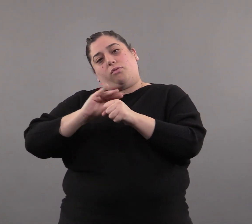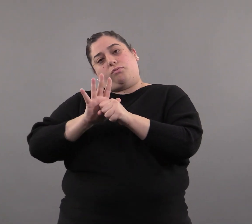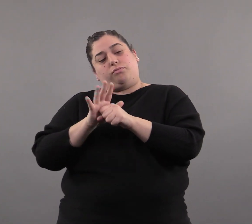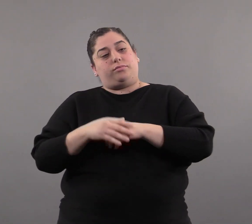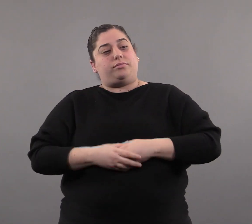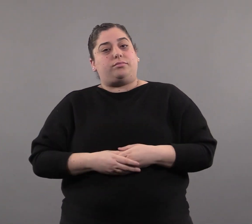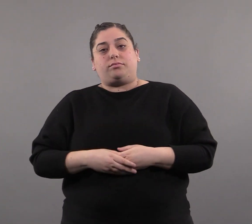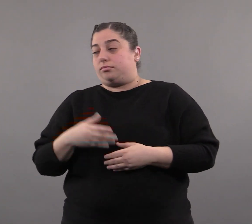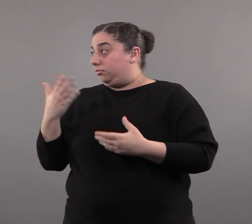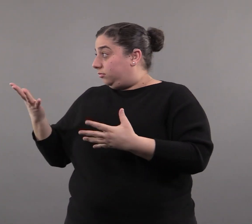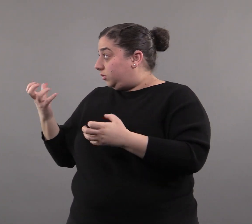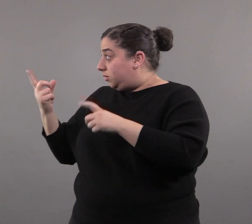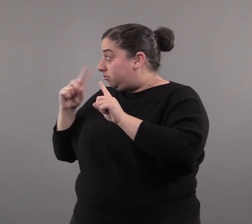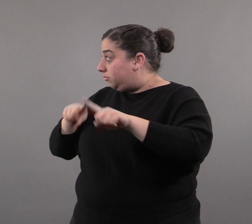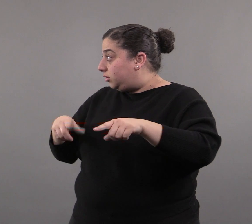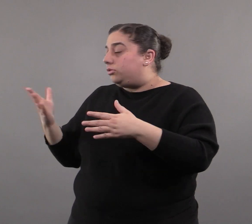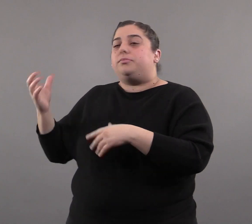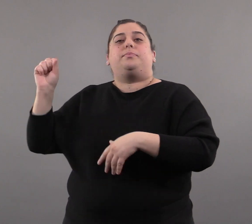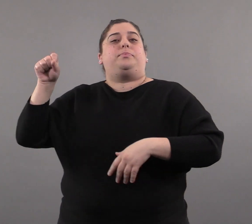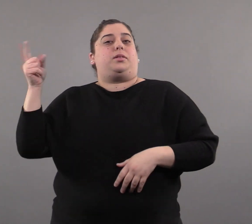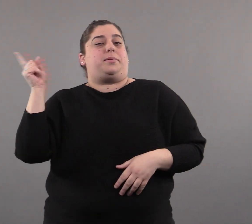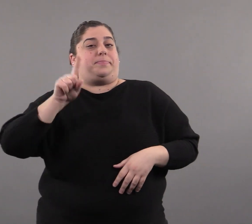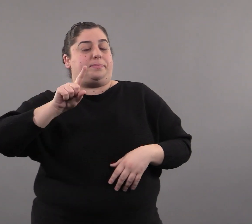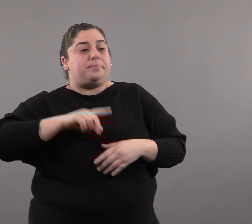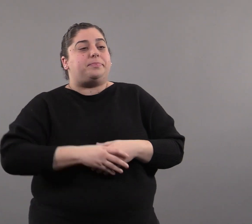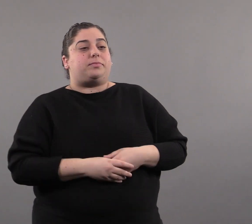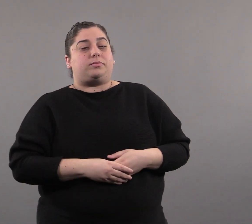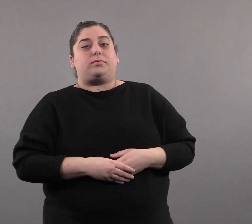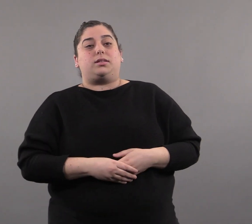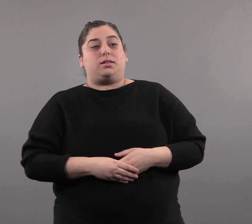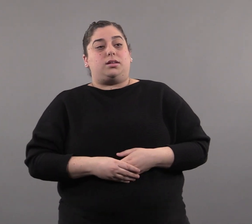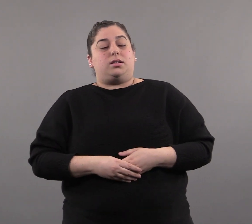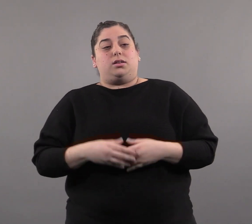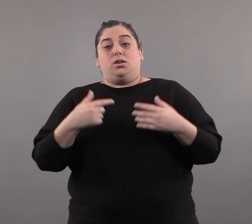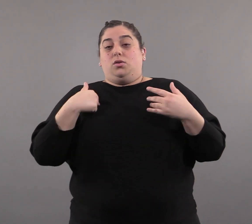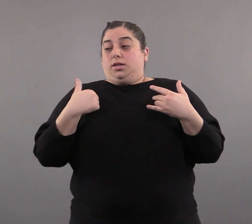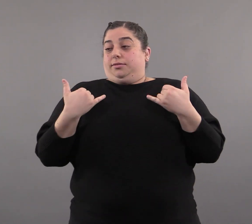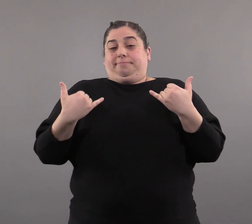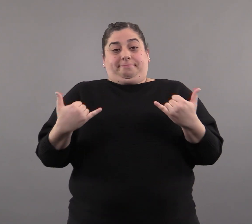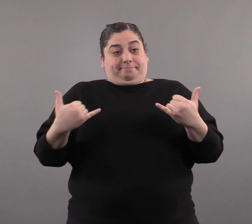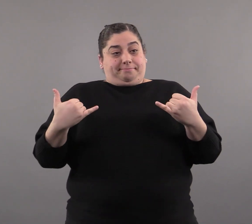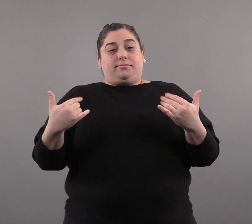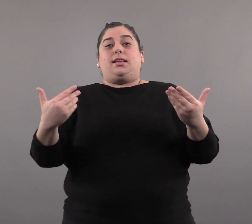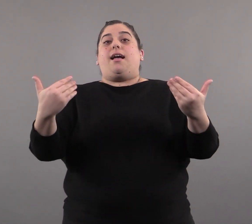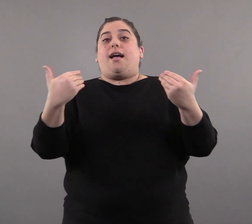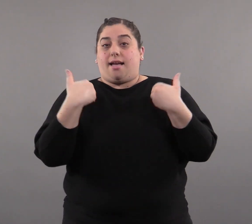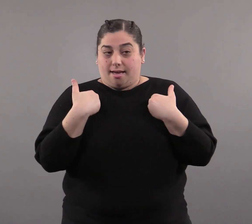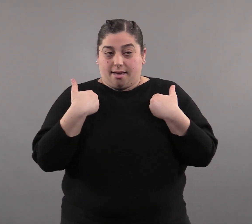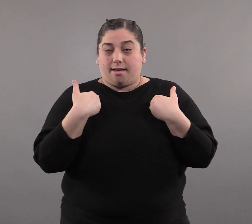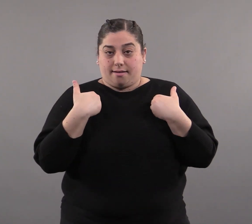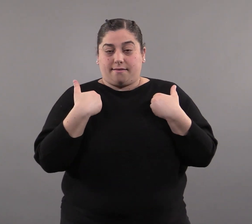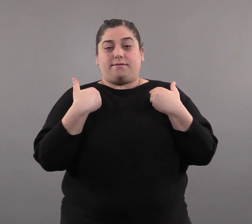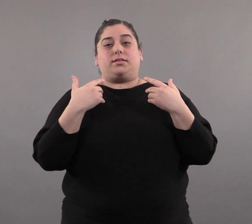Thank you for the question. We currently have the ability to provide between 700 and 800